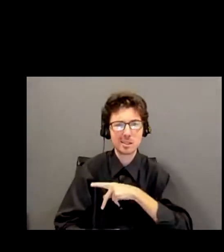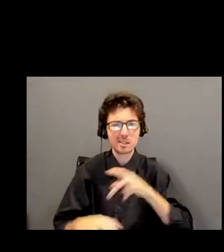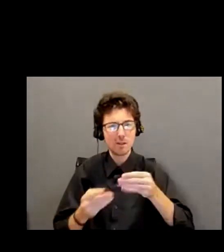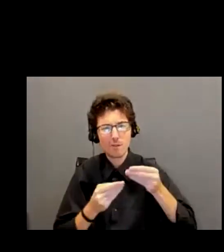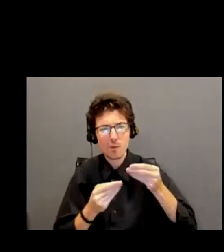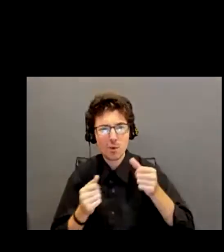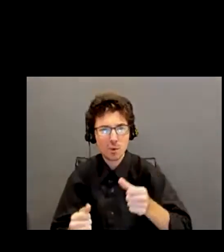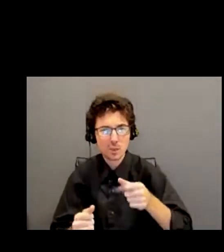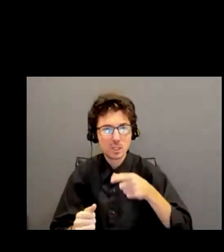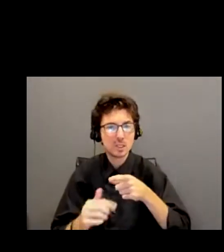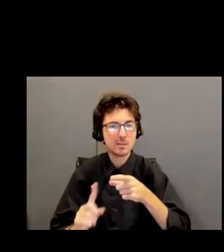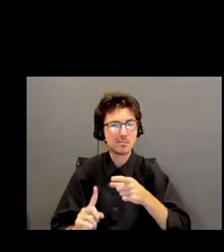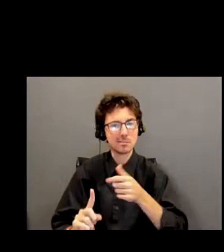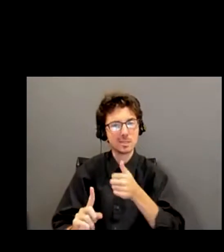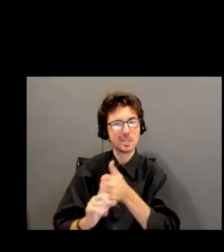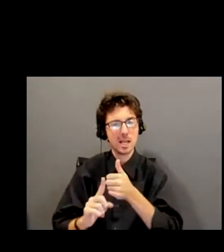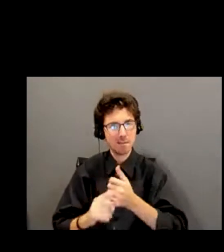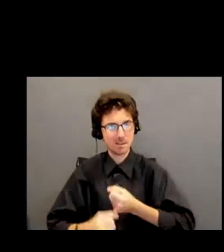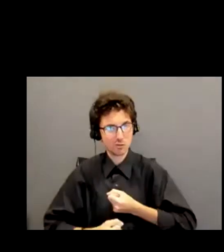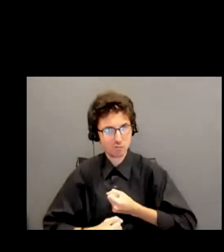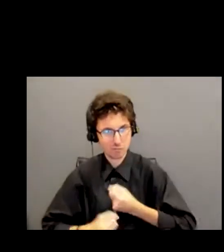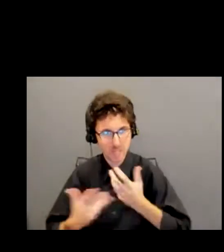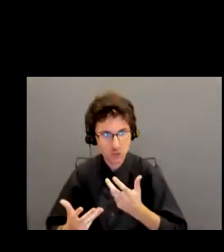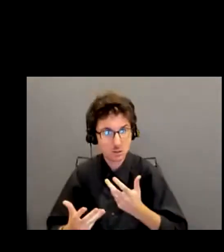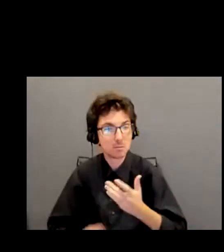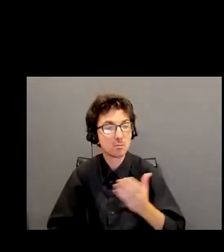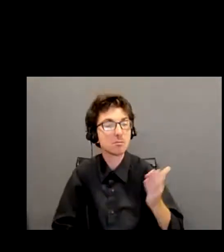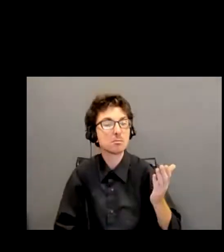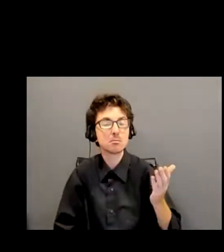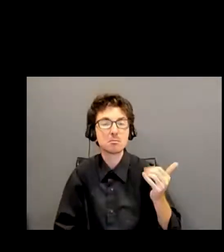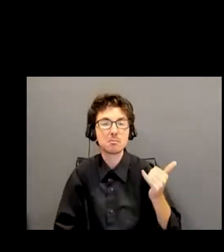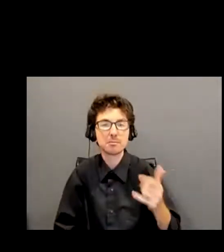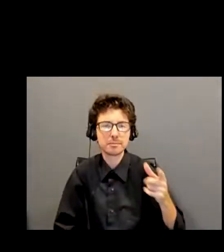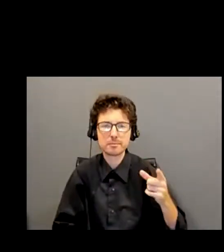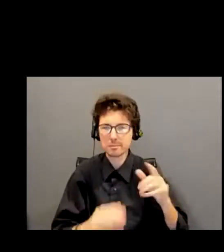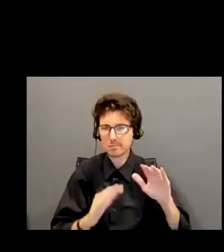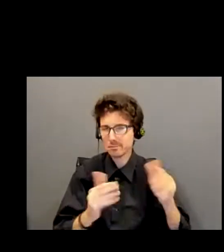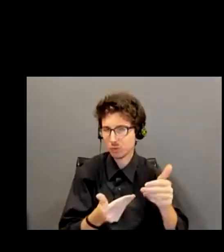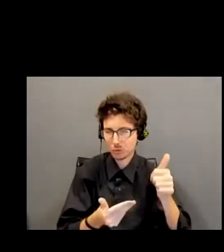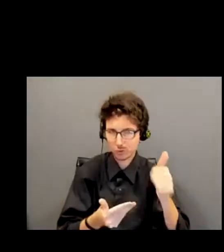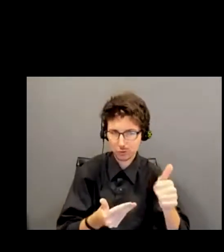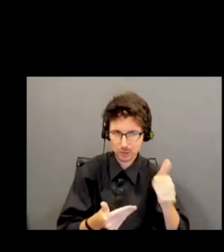Assalamu alaikum. My name is Hajar. I'm a sister from Sunni. Second of all, I'm a man.